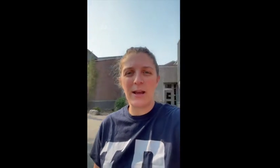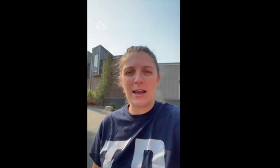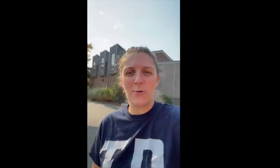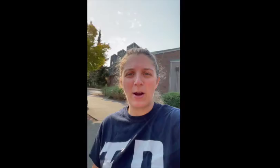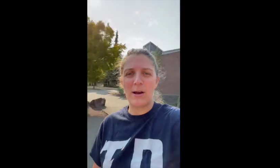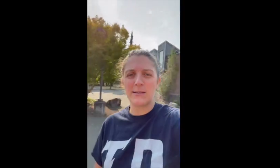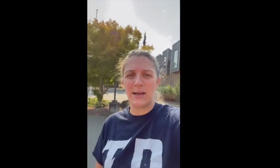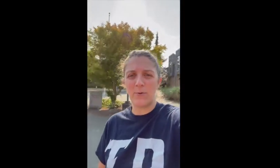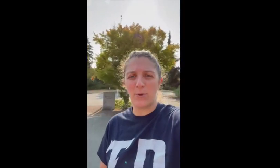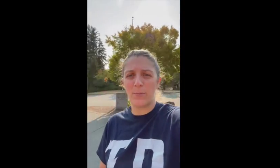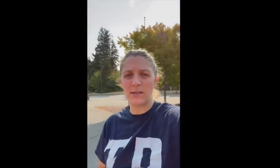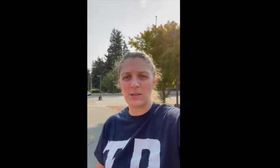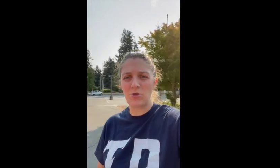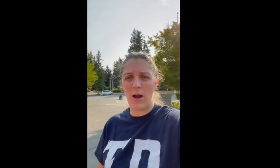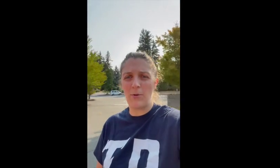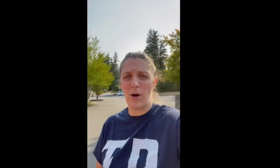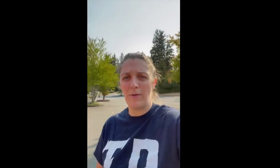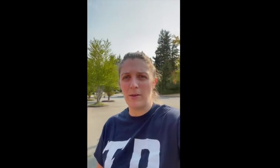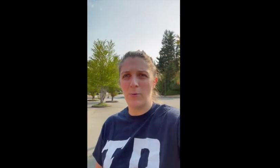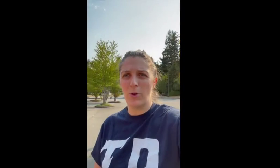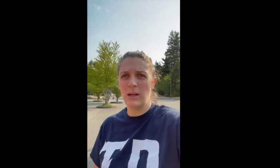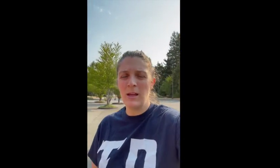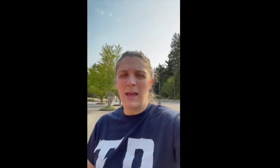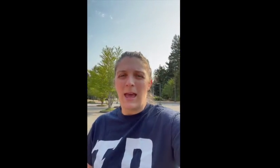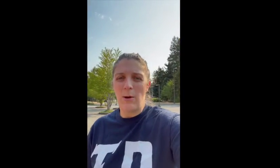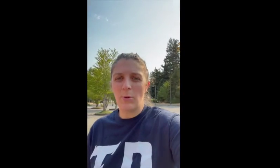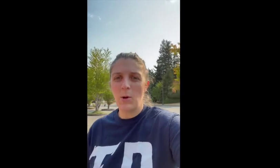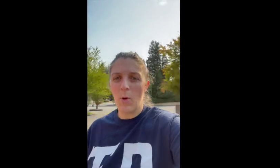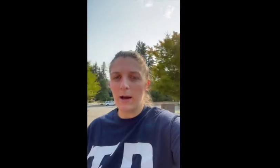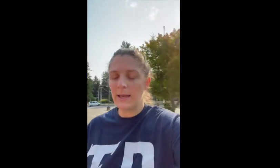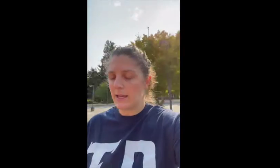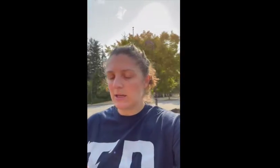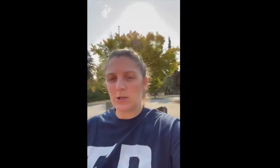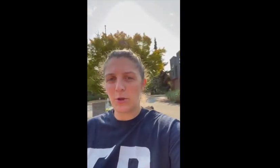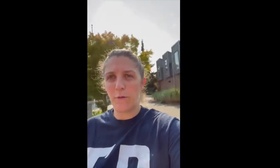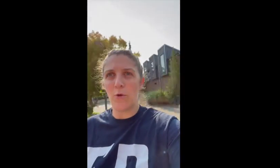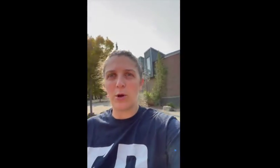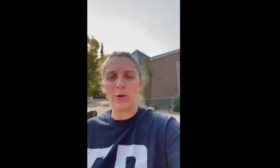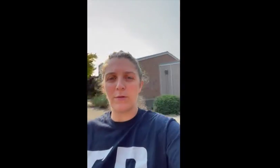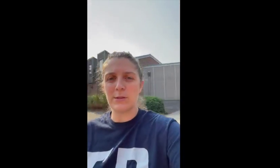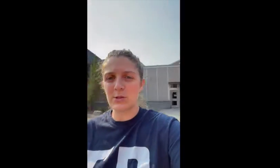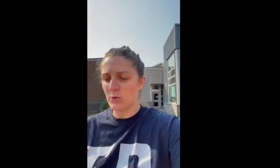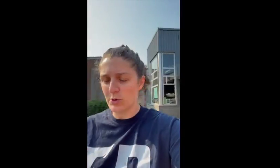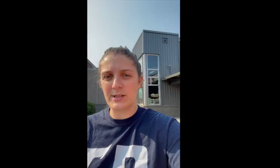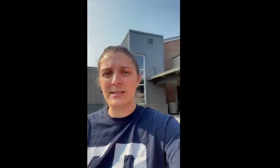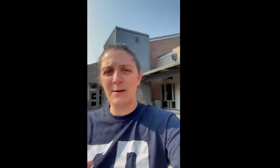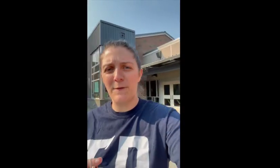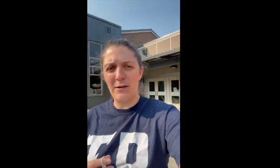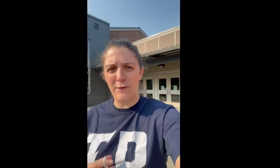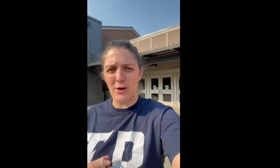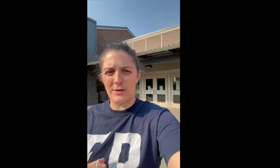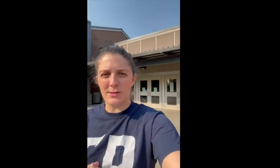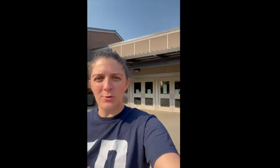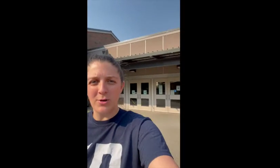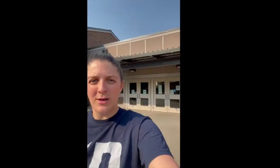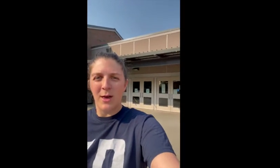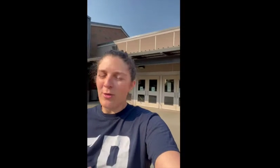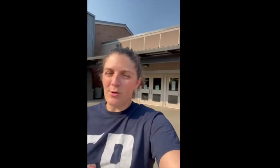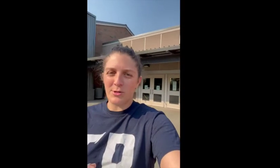now we're outside where the buses drop you off in the morning, and we're gonna be walking in to the foyer of the school. So this is the very front of the school. Those are the